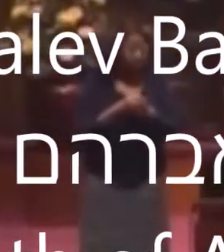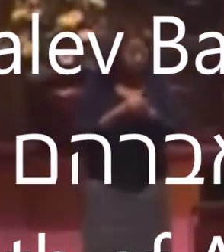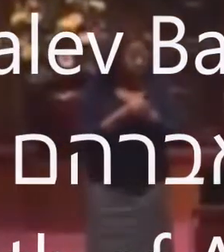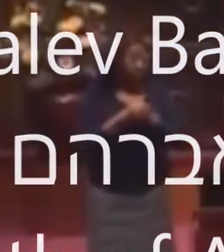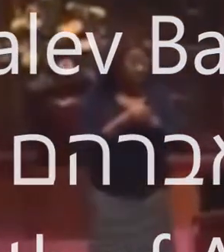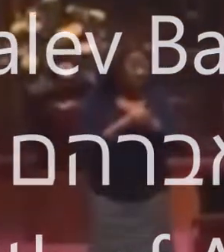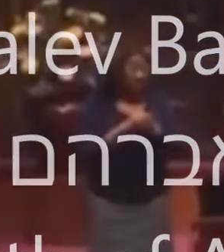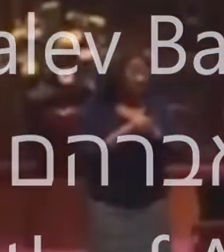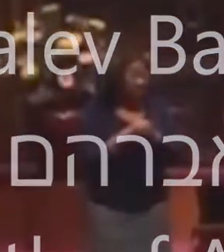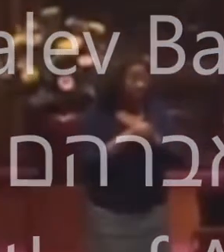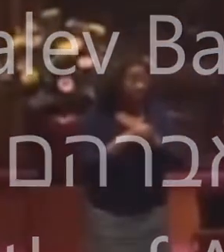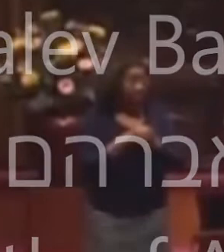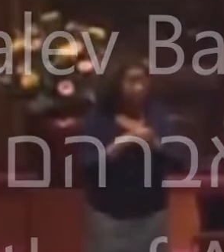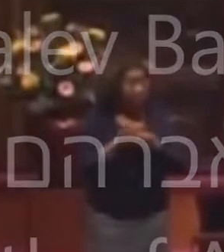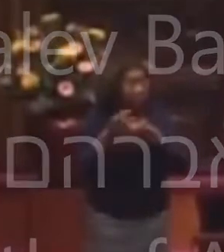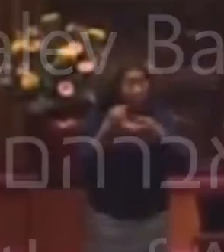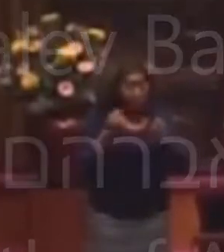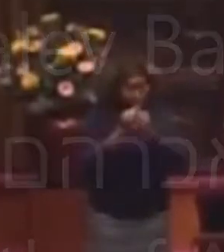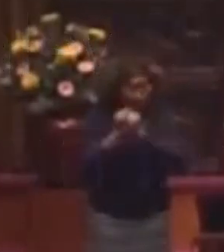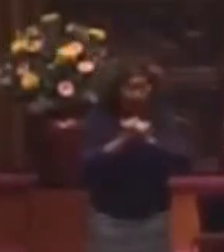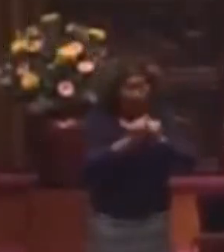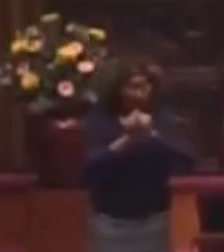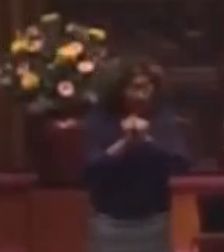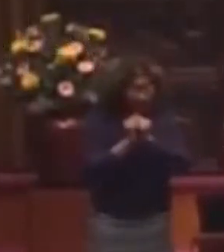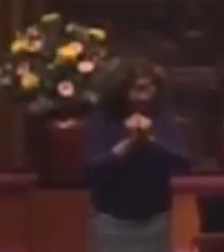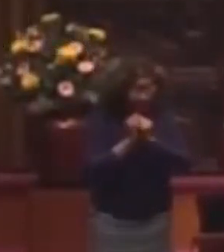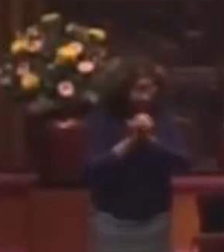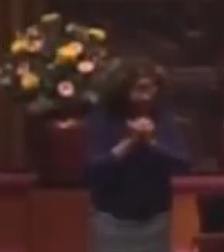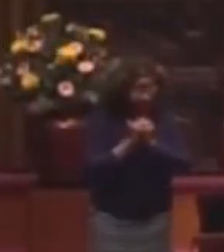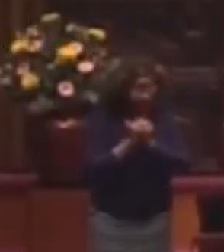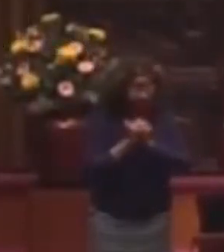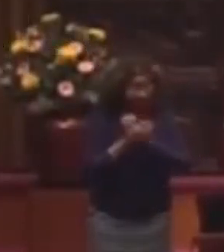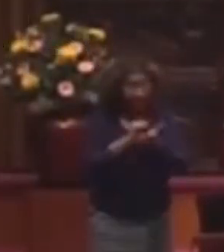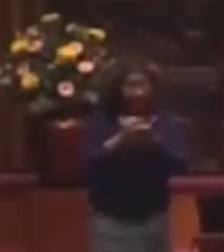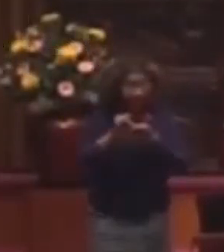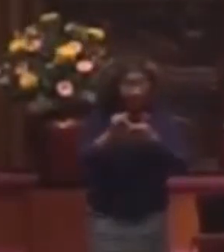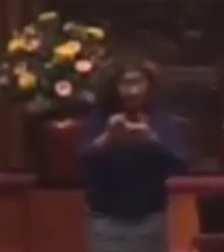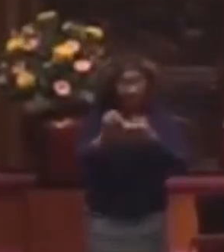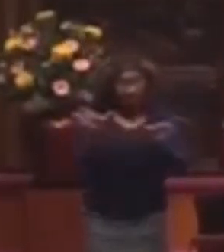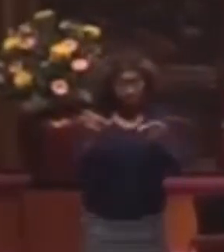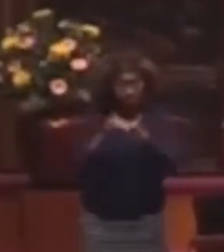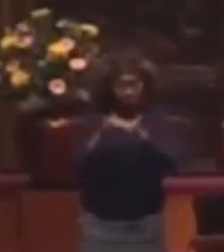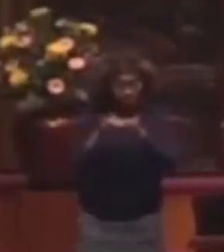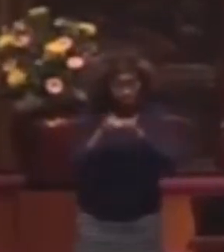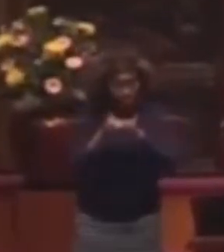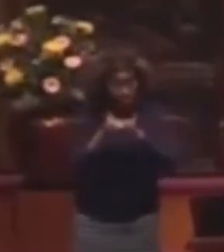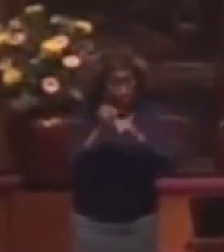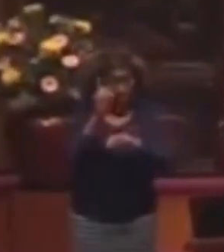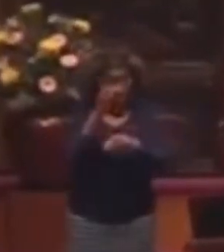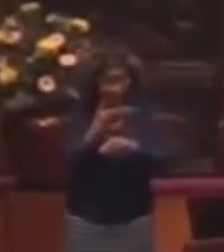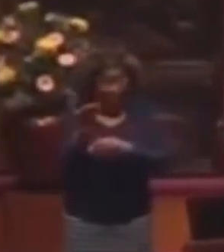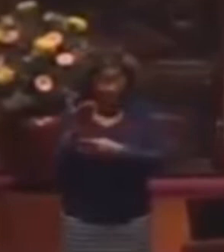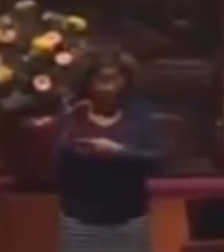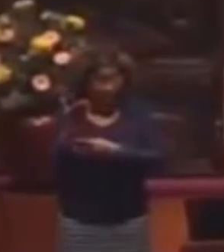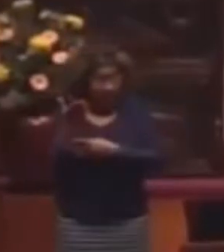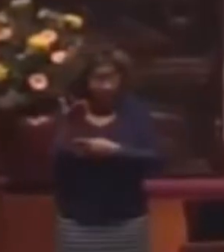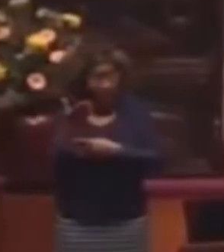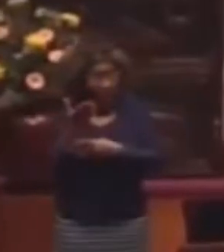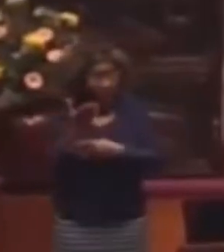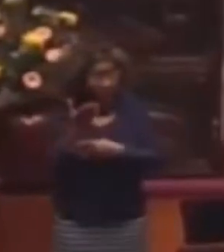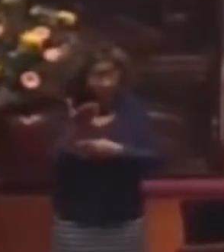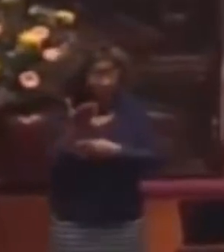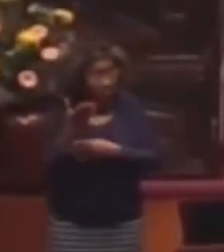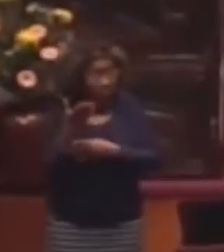Vayakel, to assemble a kihilah kedosha, a sacred community. One of the things about